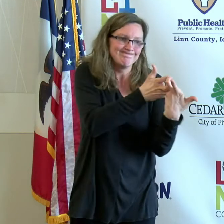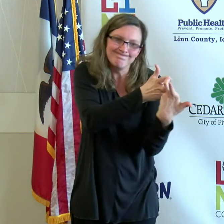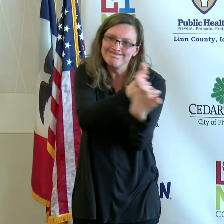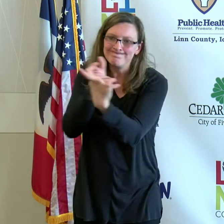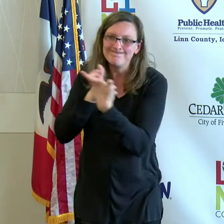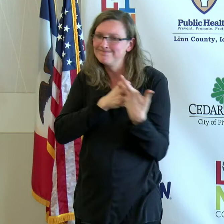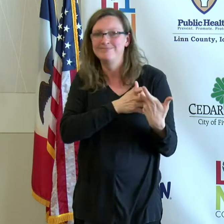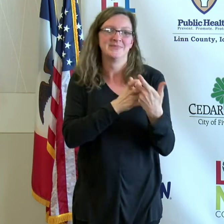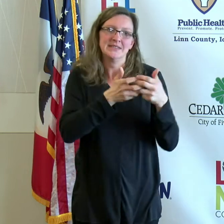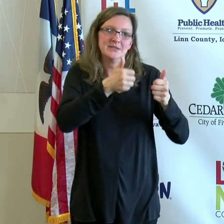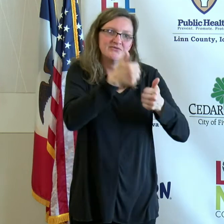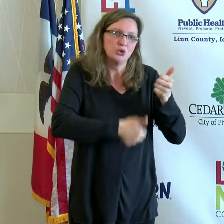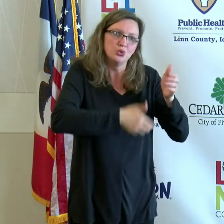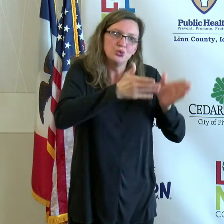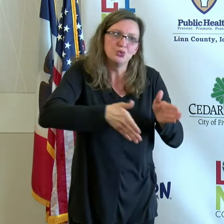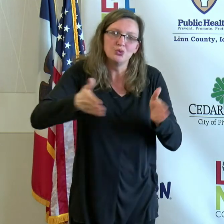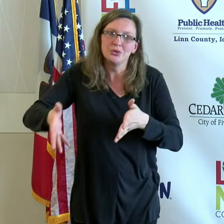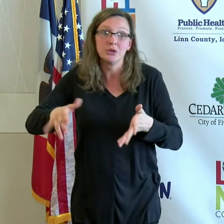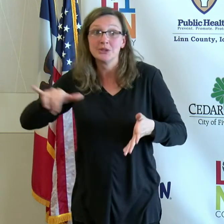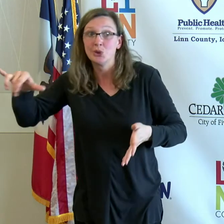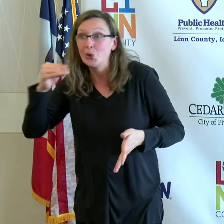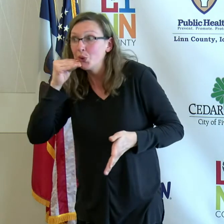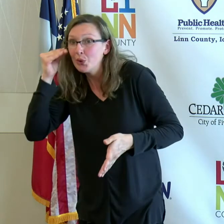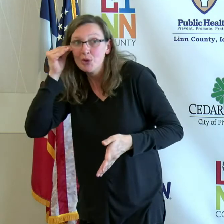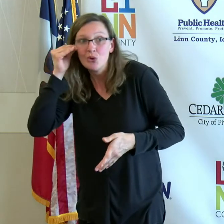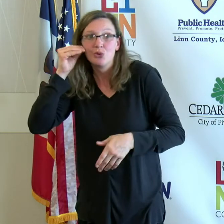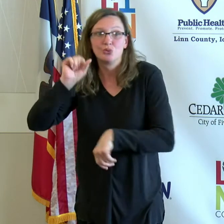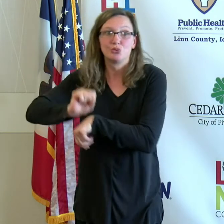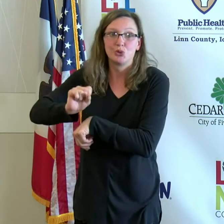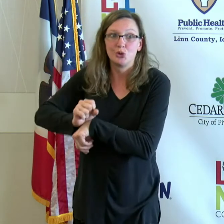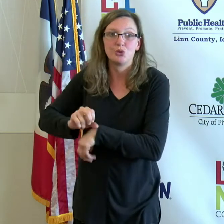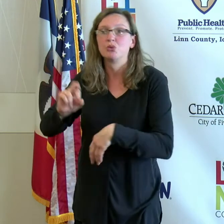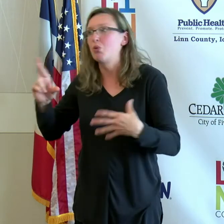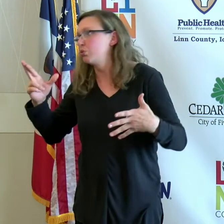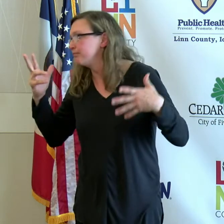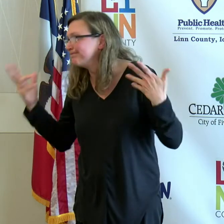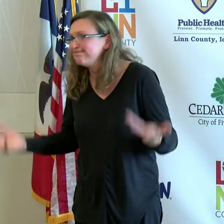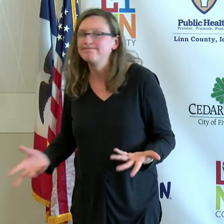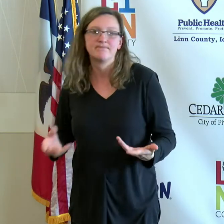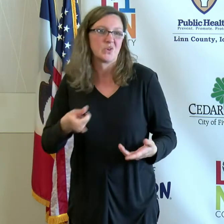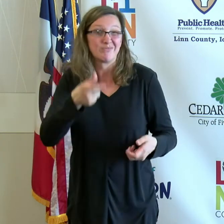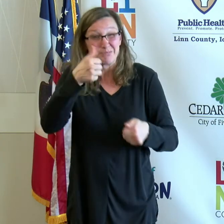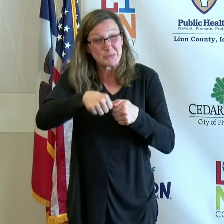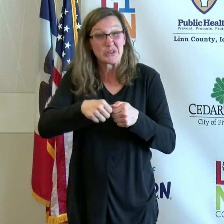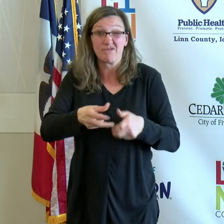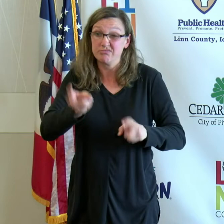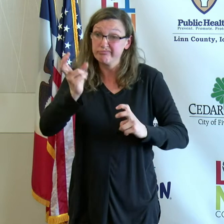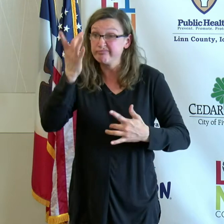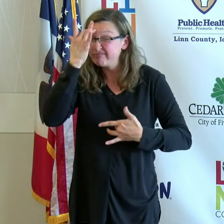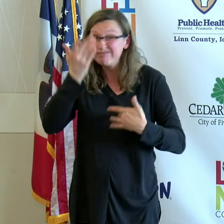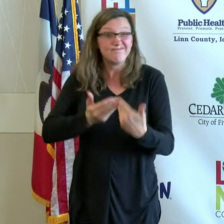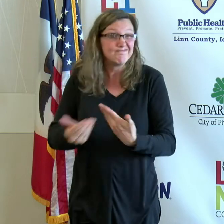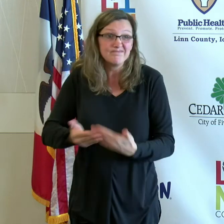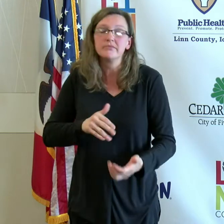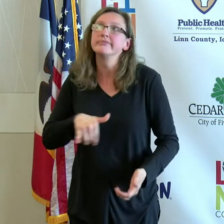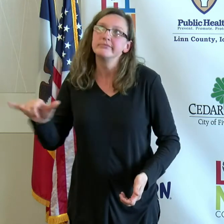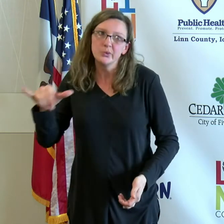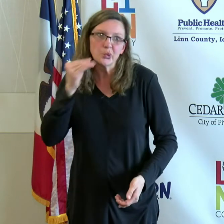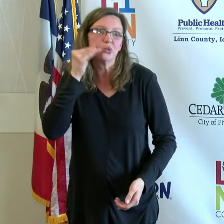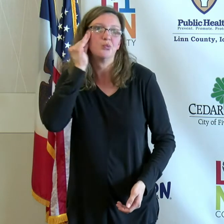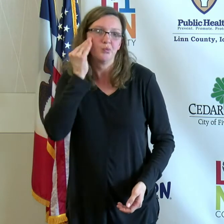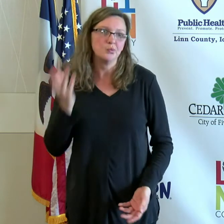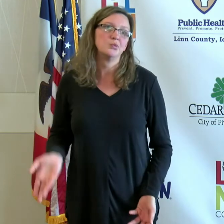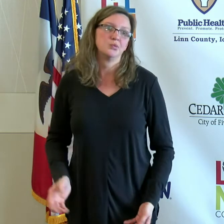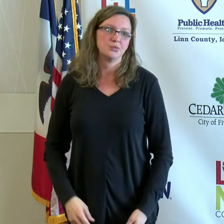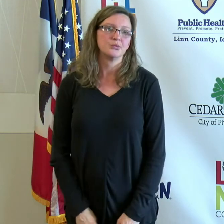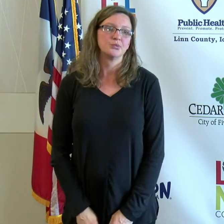from home or to stay home until those symptoms reside. We need